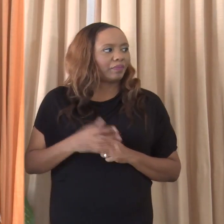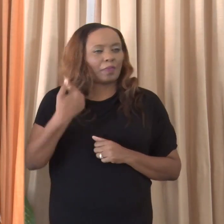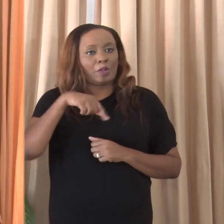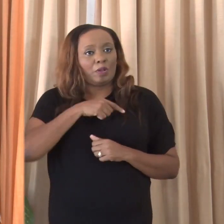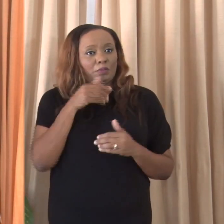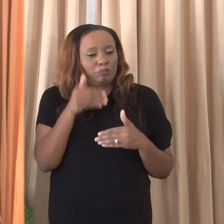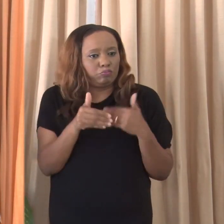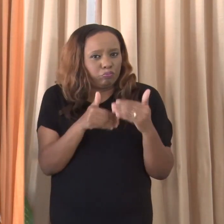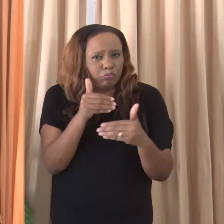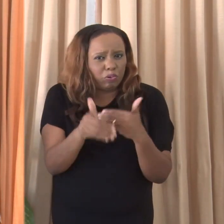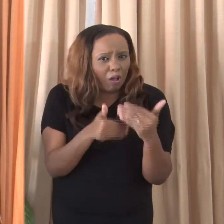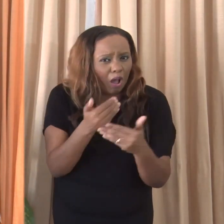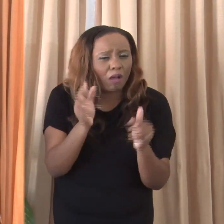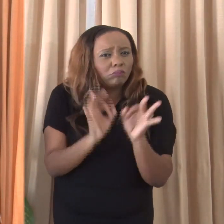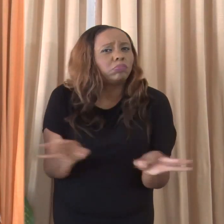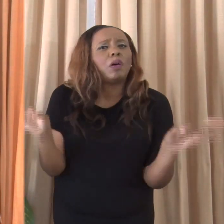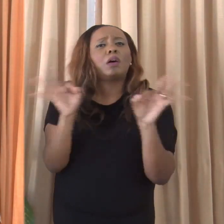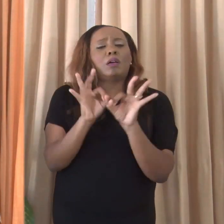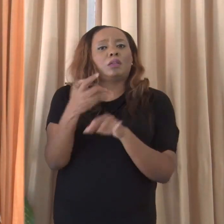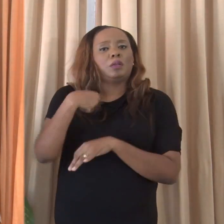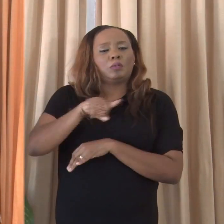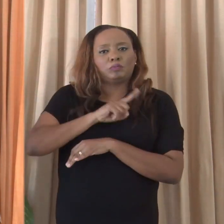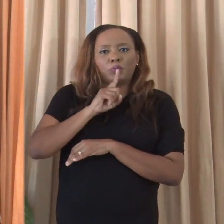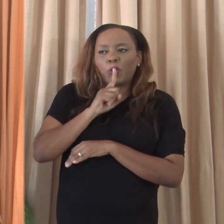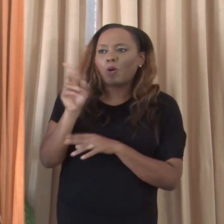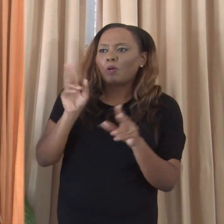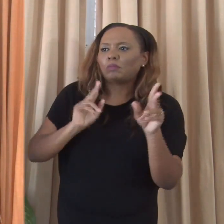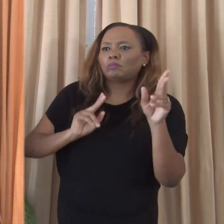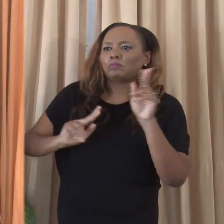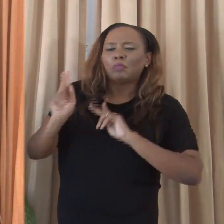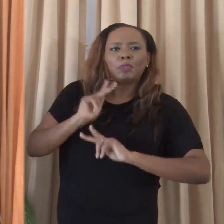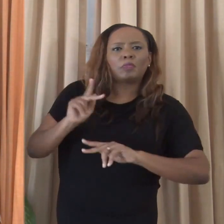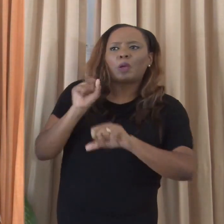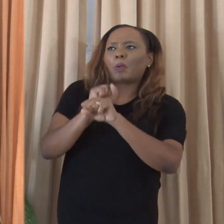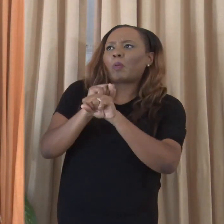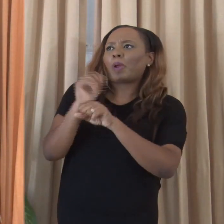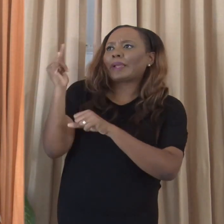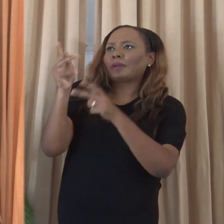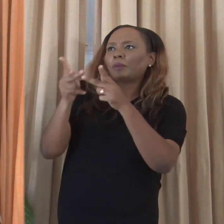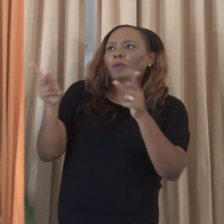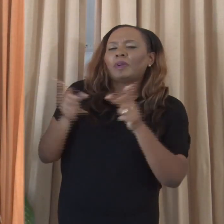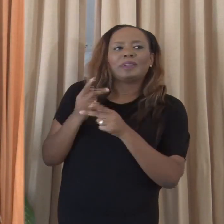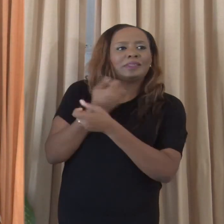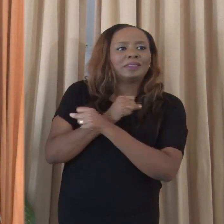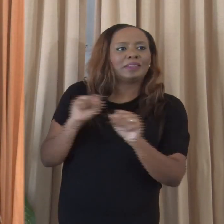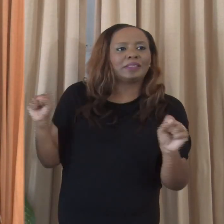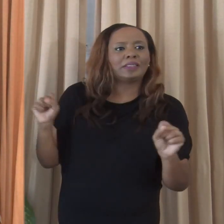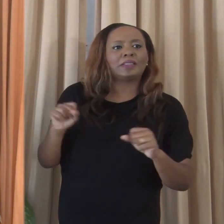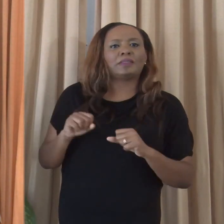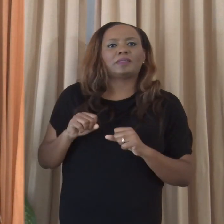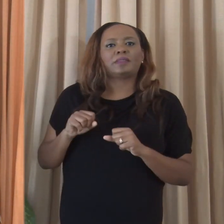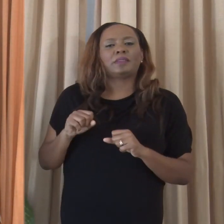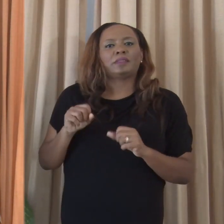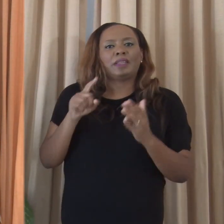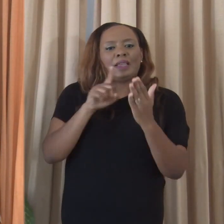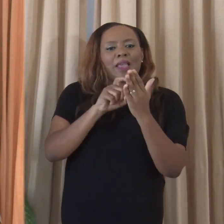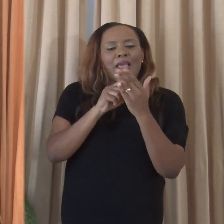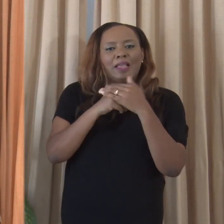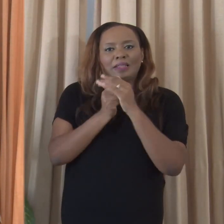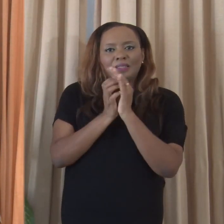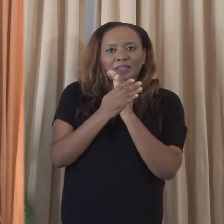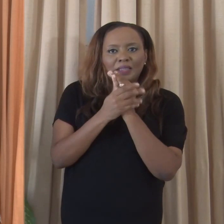have made sure that they are safe. I spoke about the hand sanitizers previously,